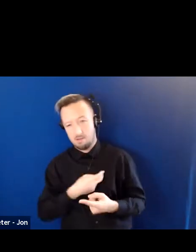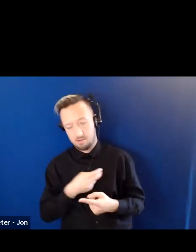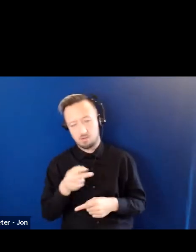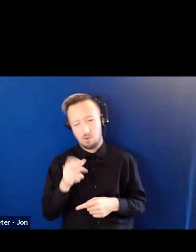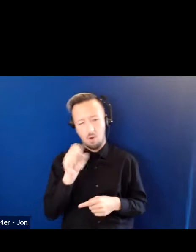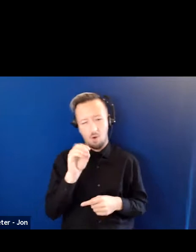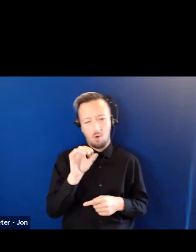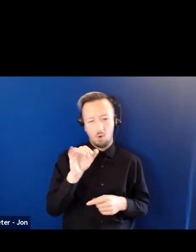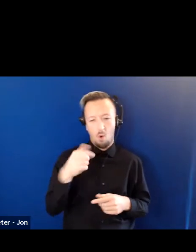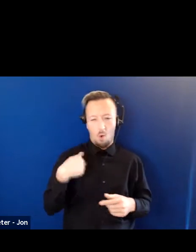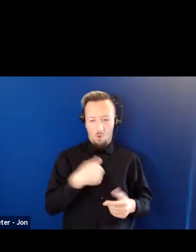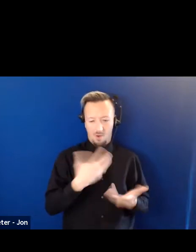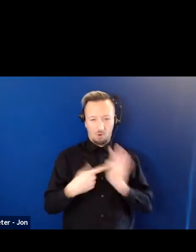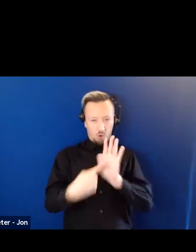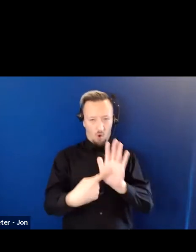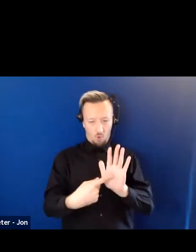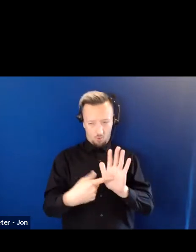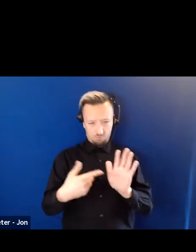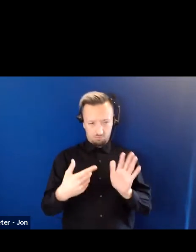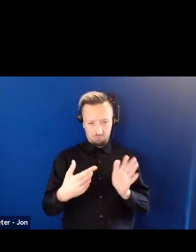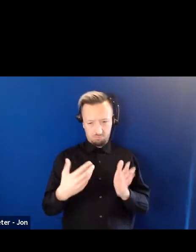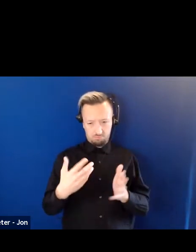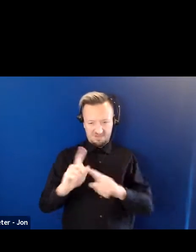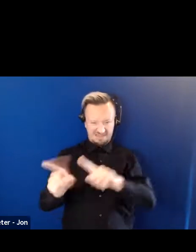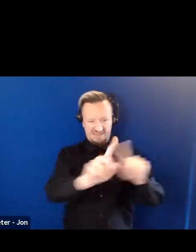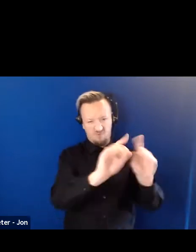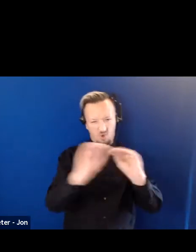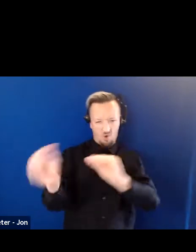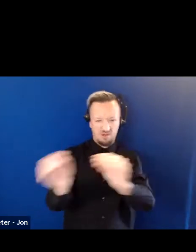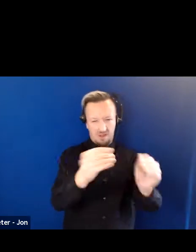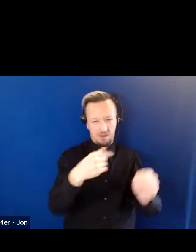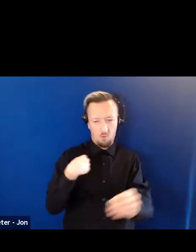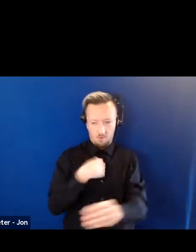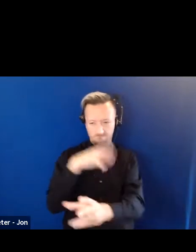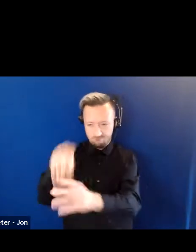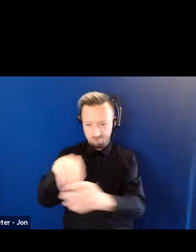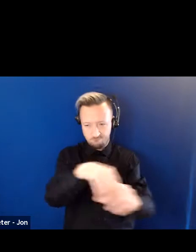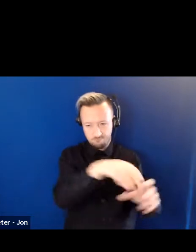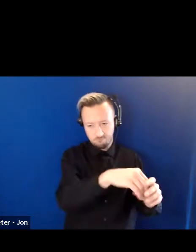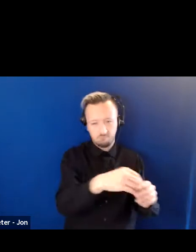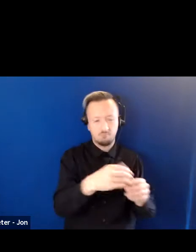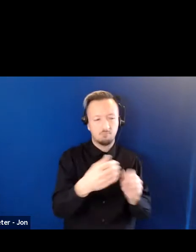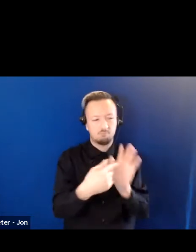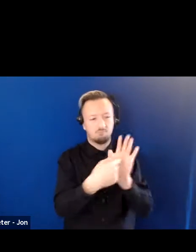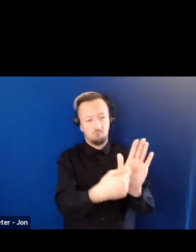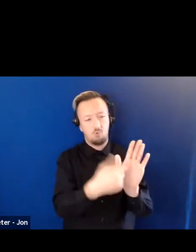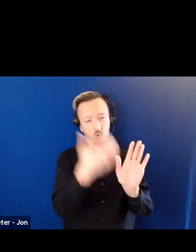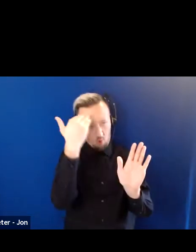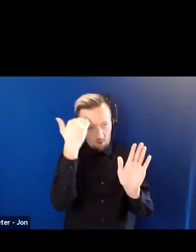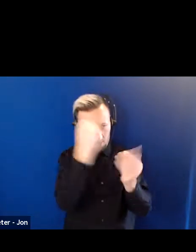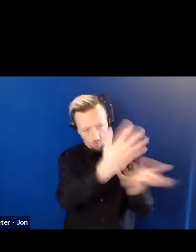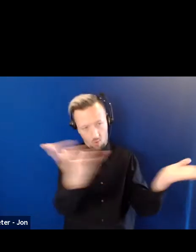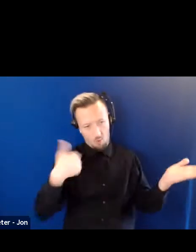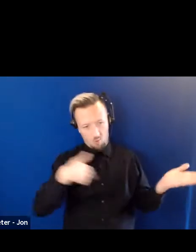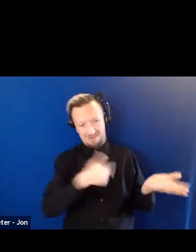entities, organizations, in order for us to make ourselves known. And from that, we've